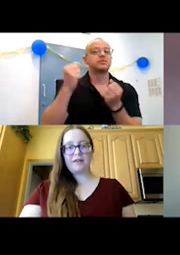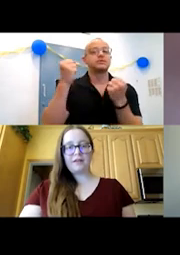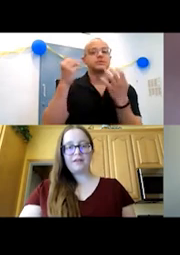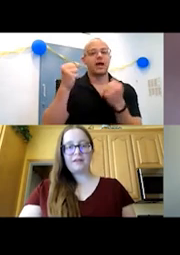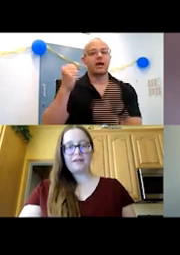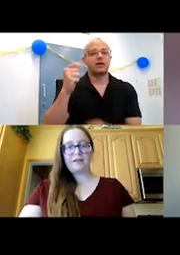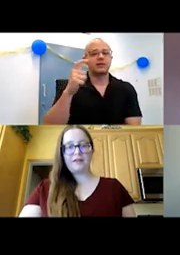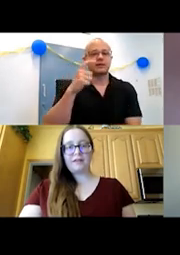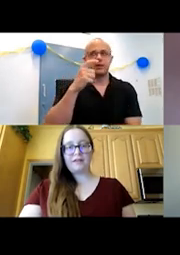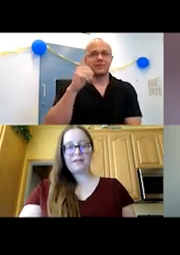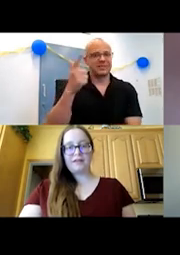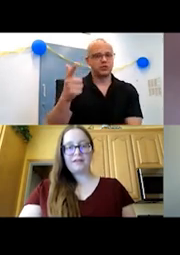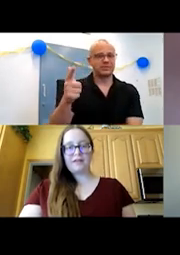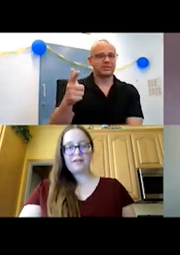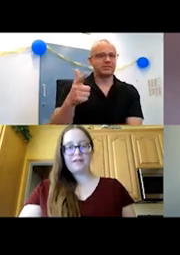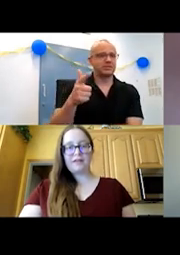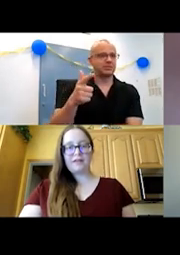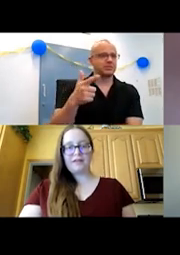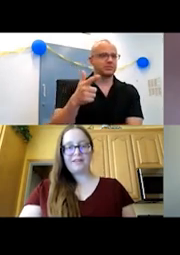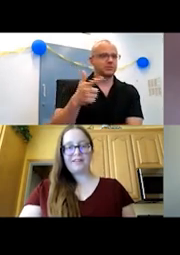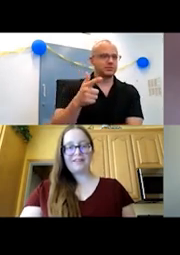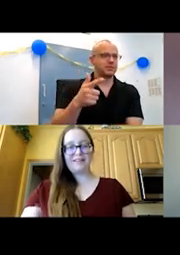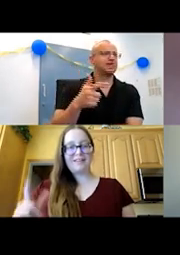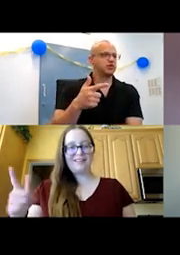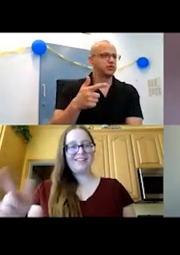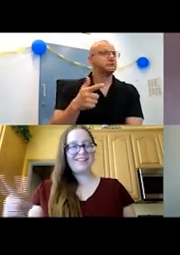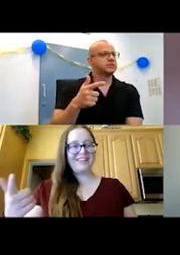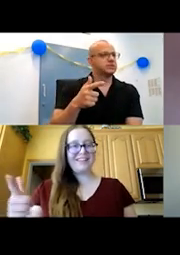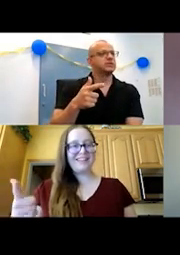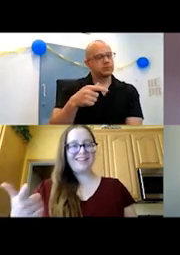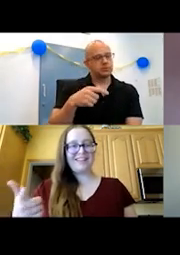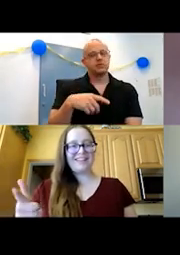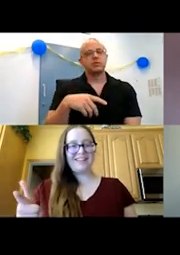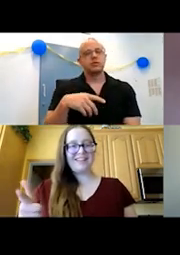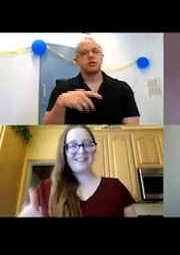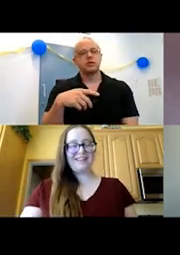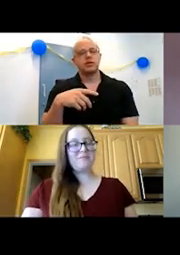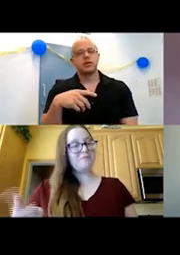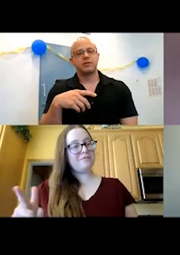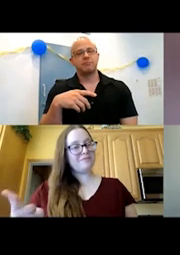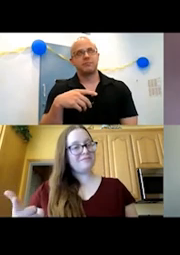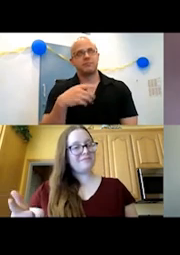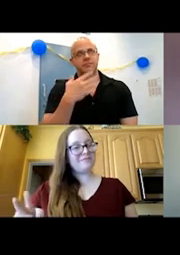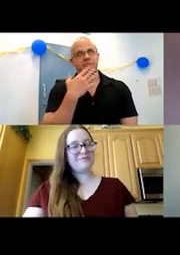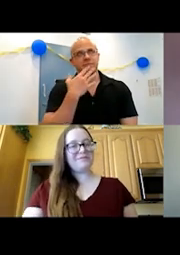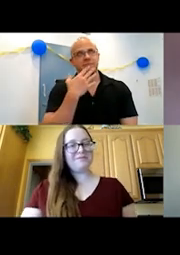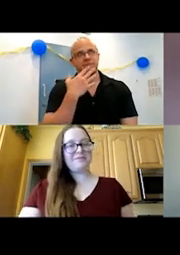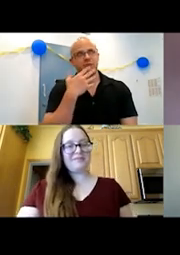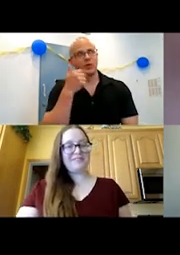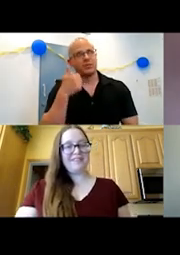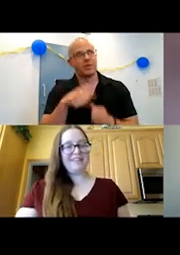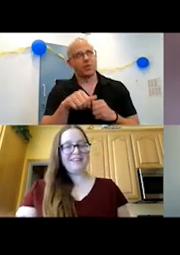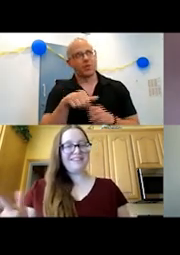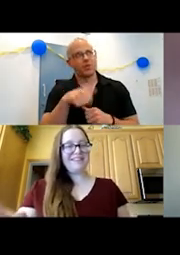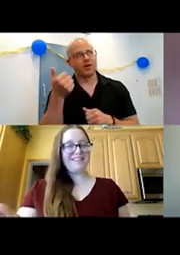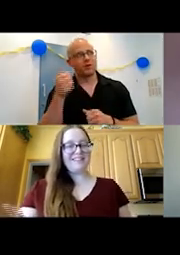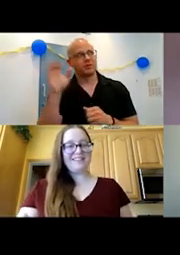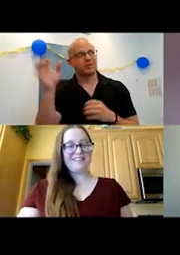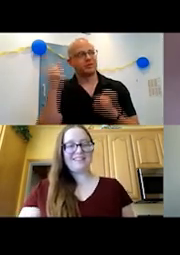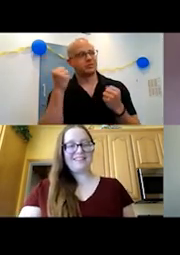side, specifically for New York, is interesting. So it's one hand, it doesn't come off the face.